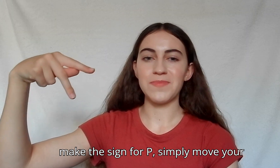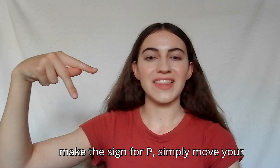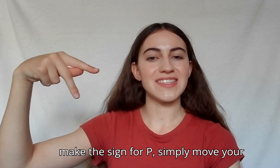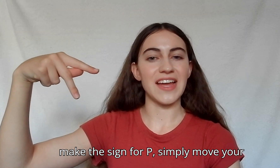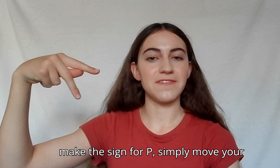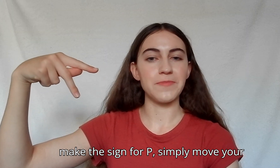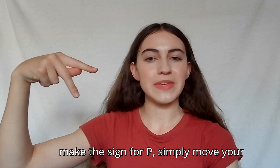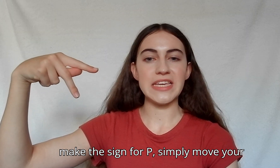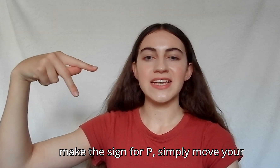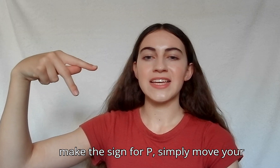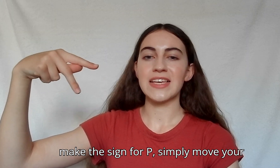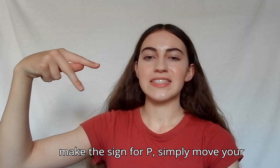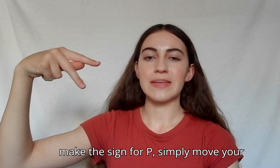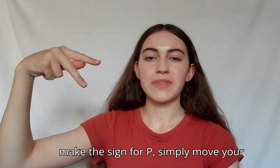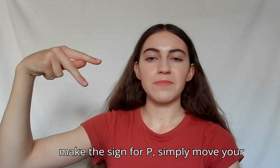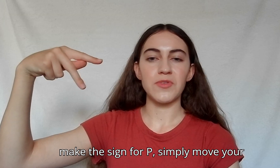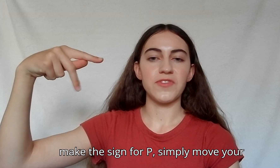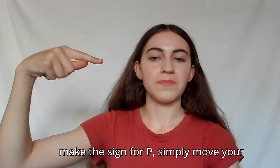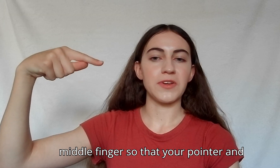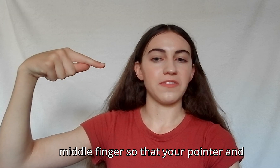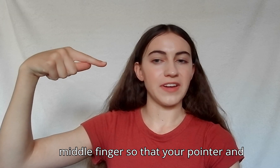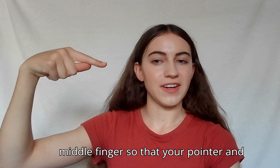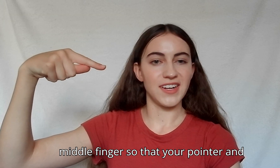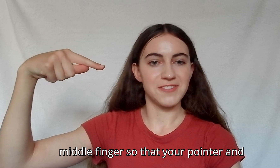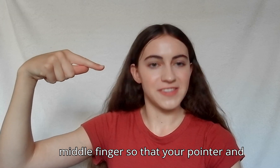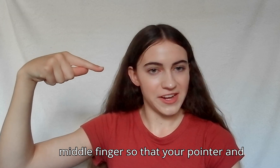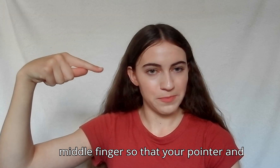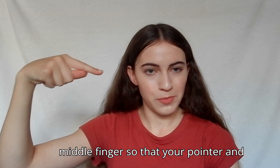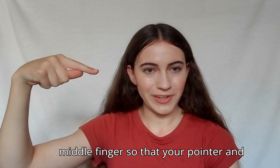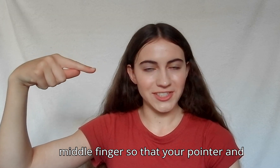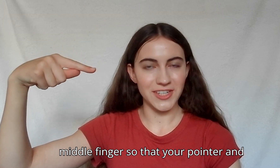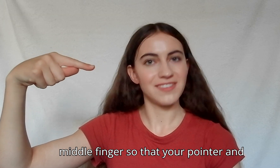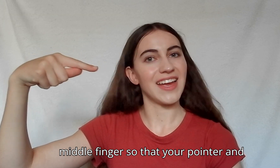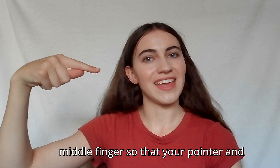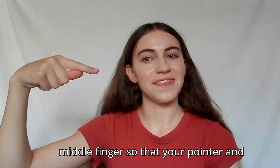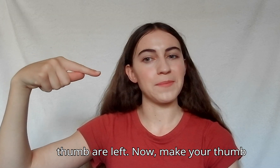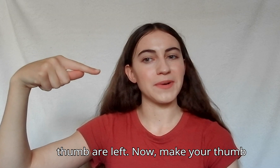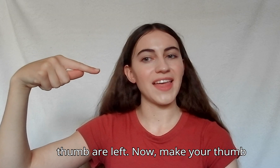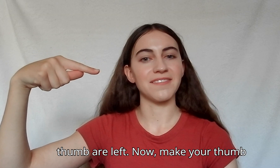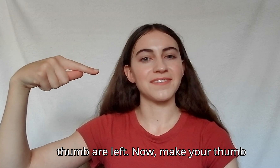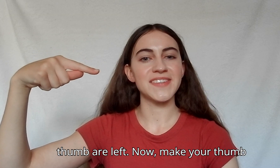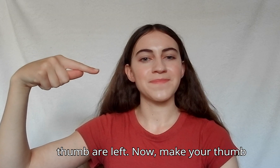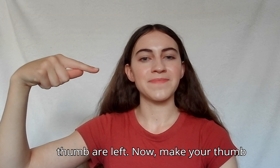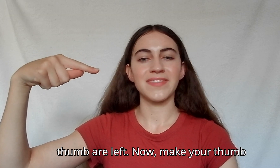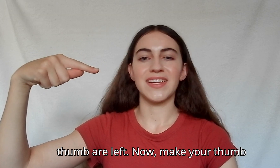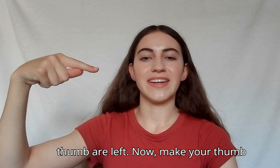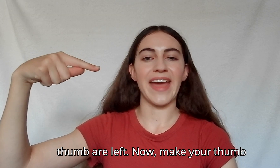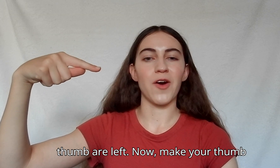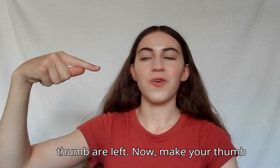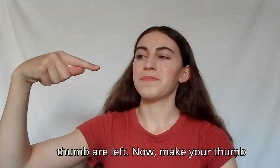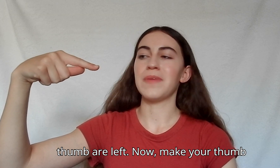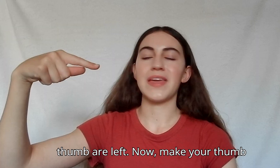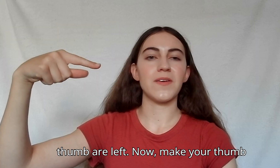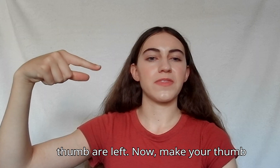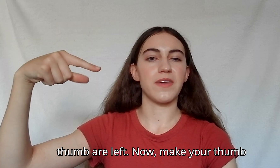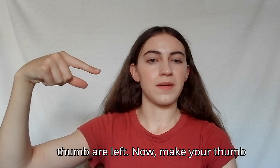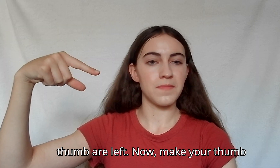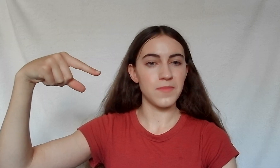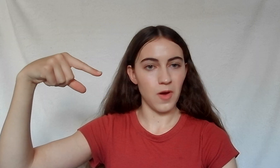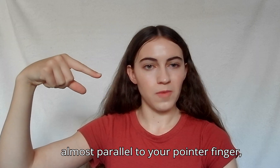make the sign for P, simply move your middle finger so that your pointer and thumb are left. Now make your thumb